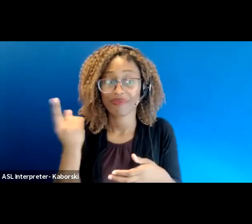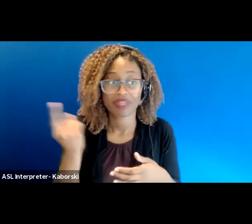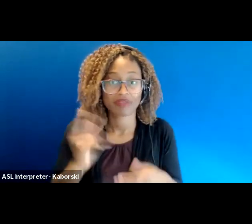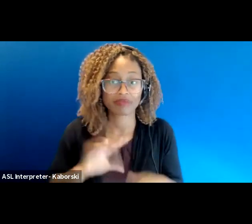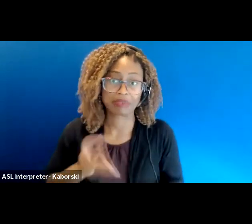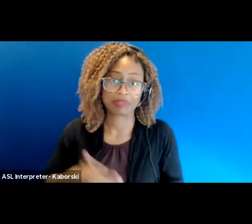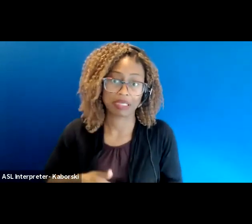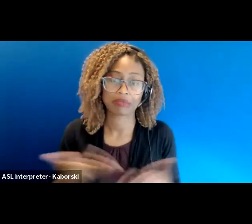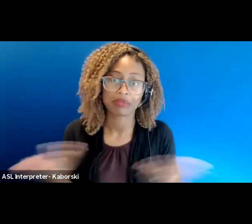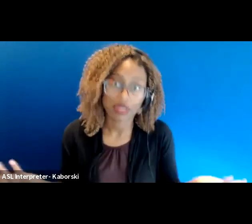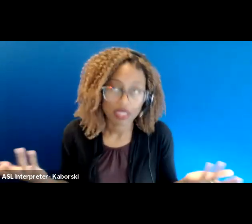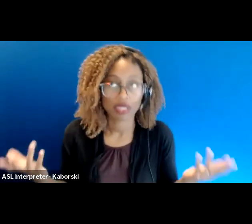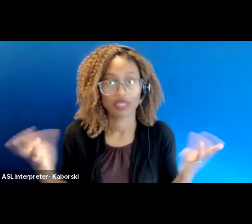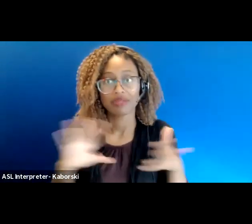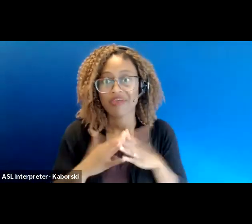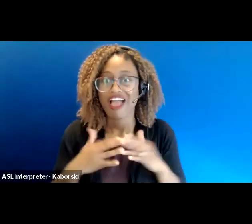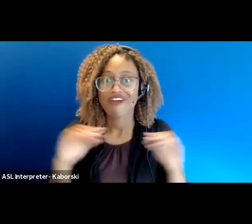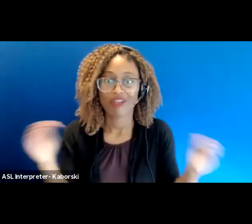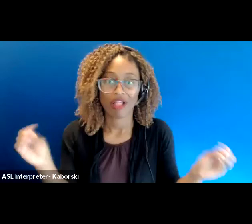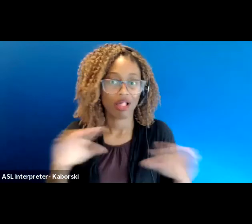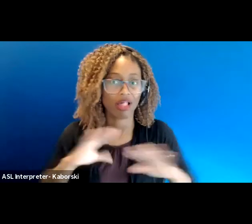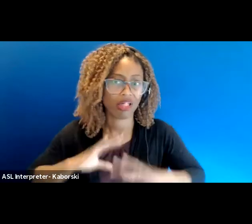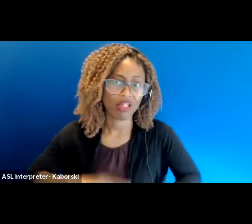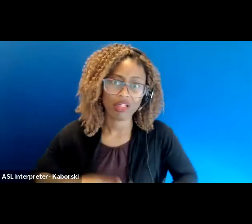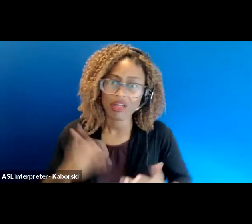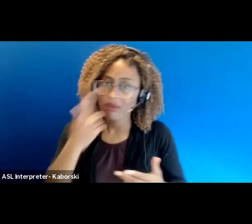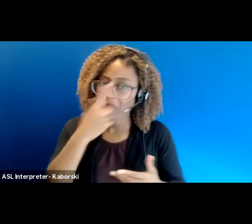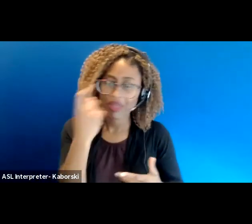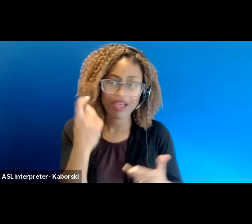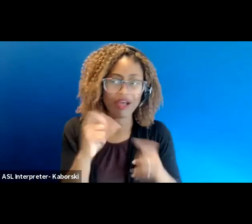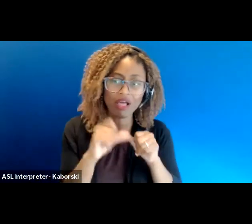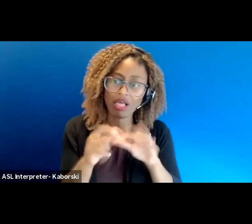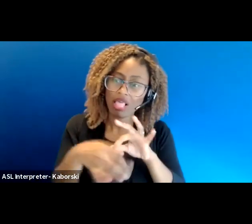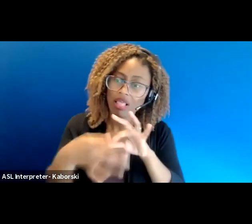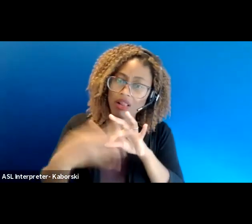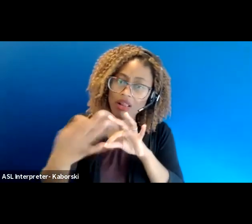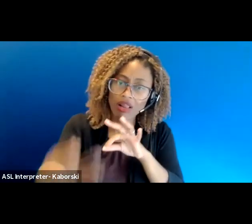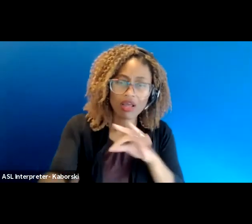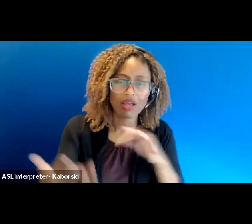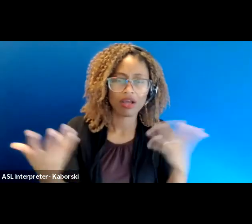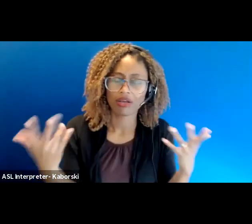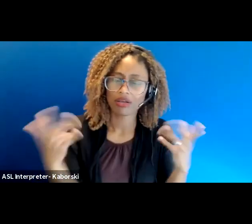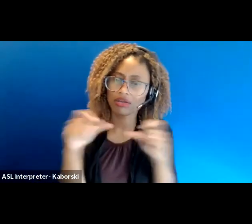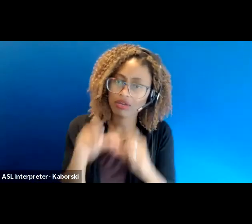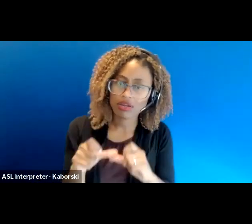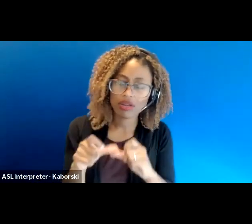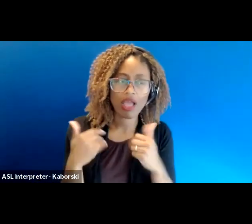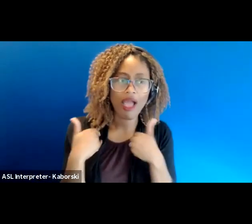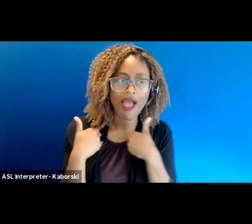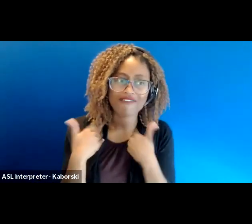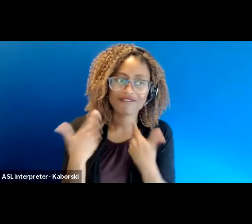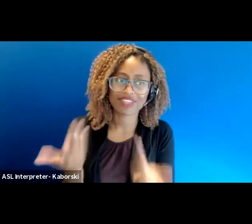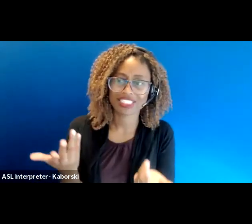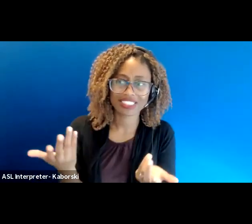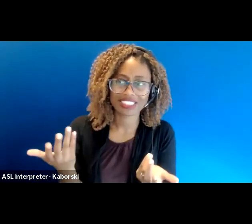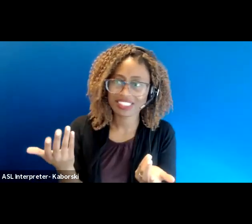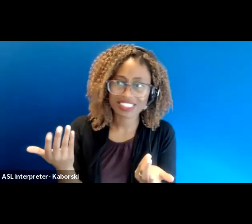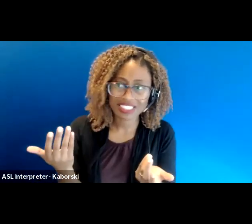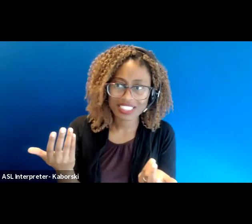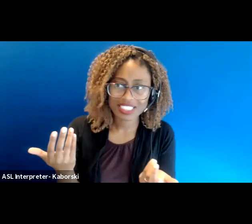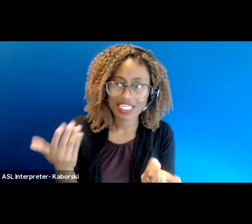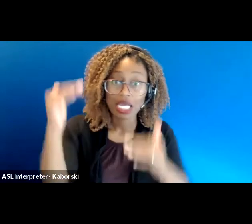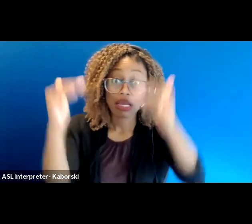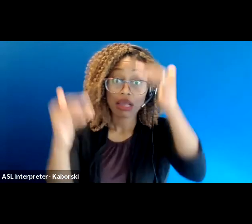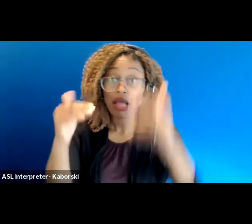upsetting to the community because we kept having this carrot of justice dangled in front